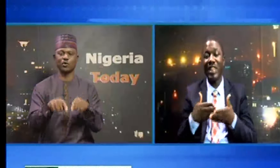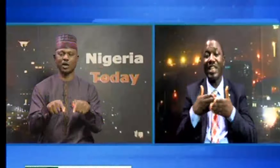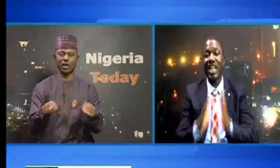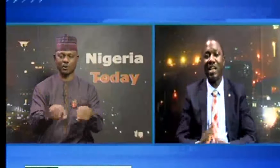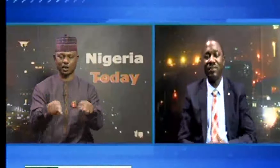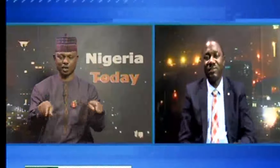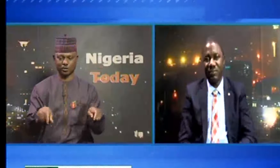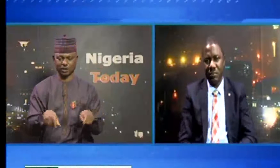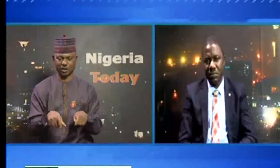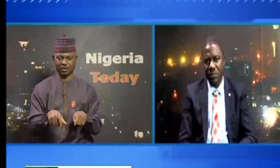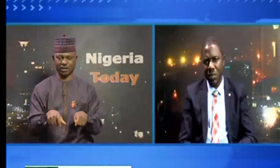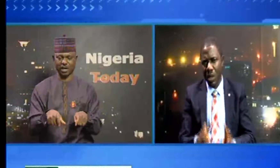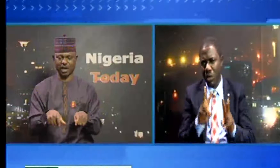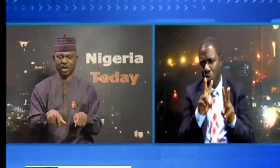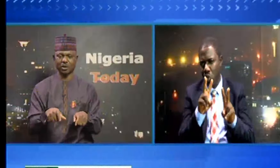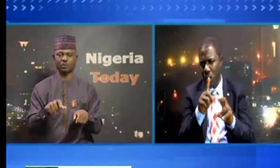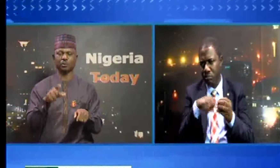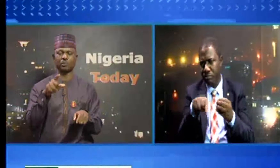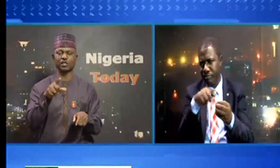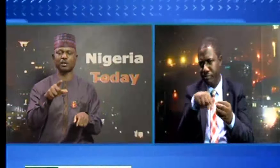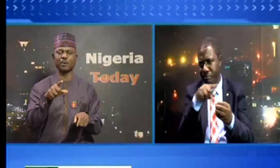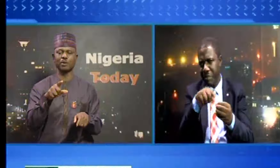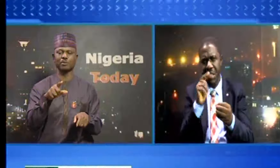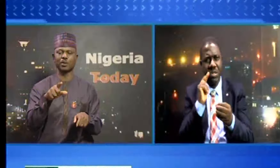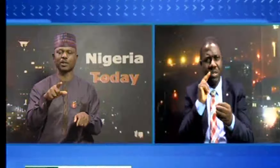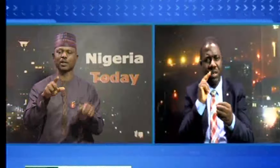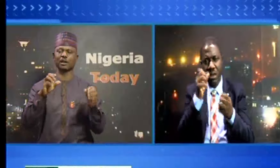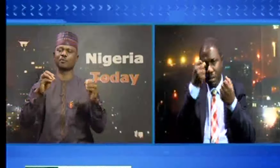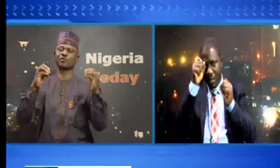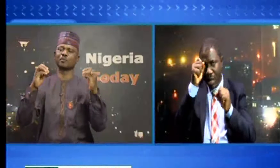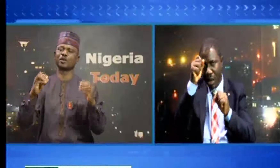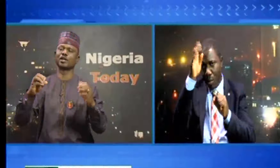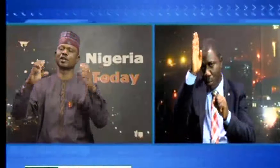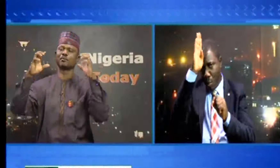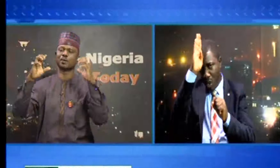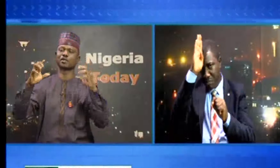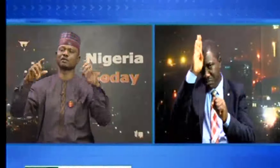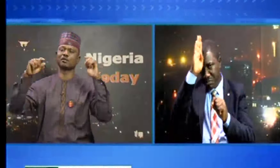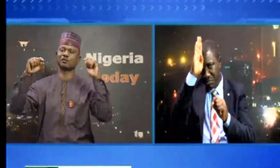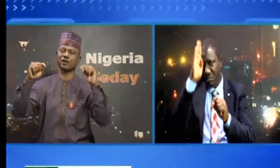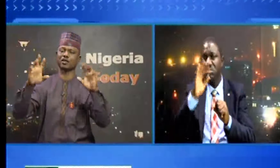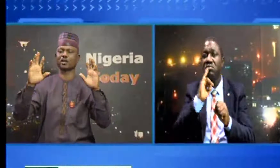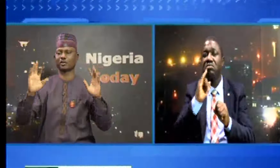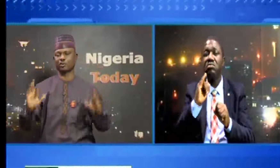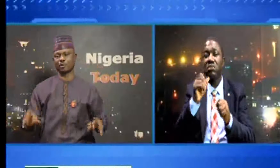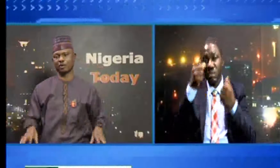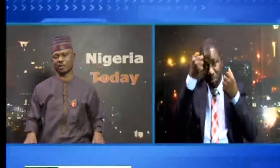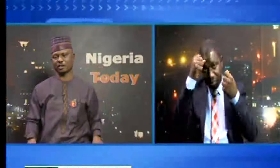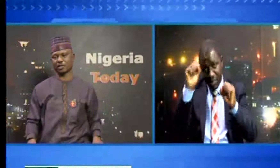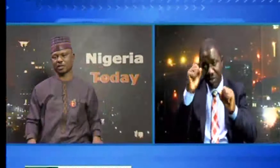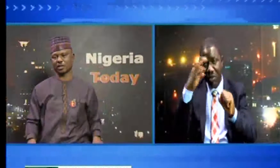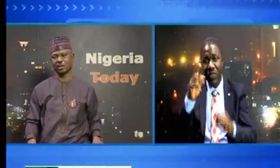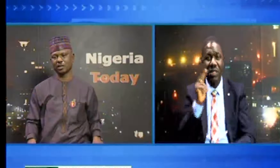you look around here today in Nigeria, President Muhammadu Buhari happened to be the president of the Federal Republic